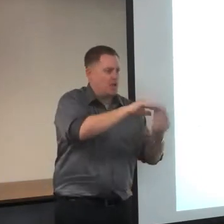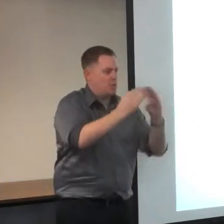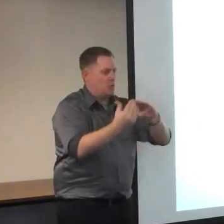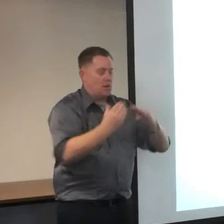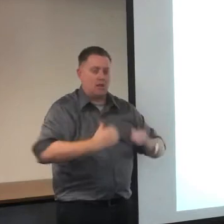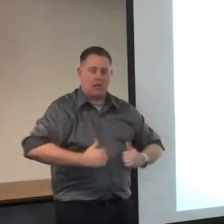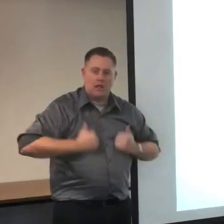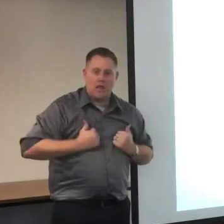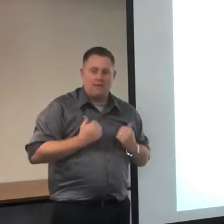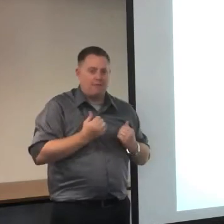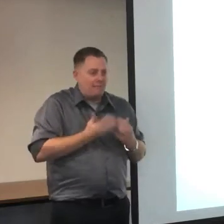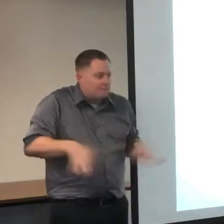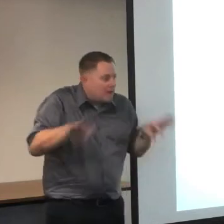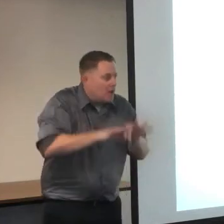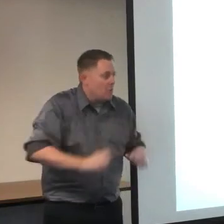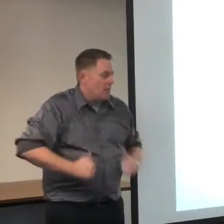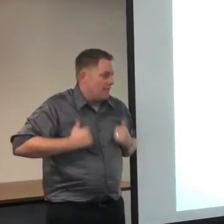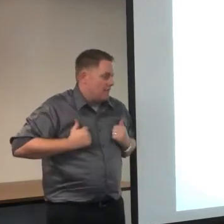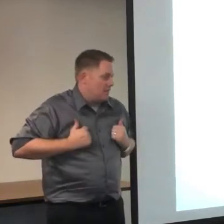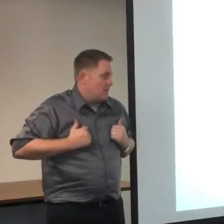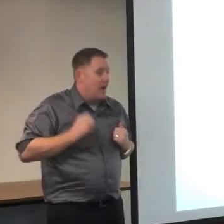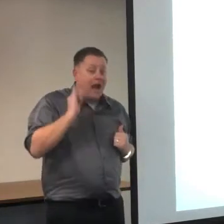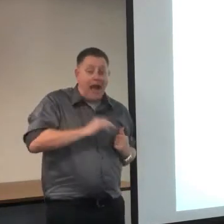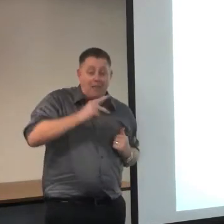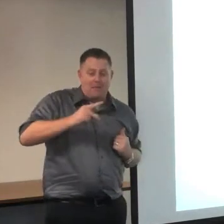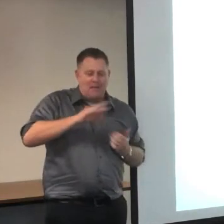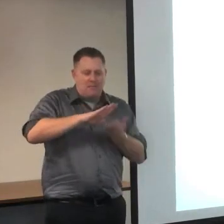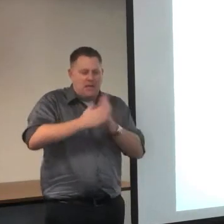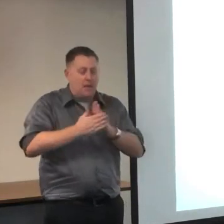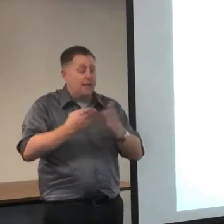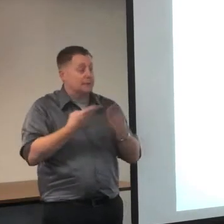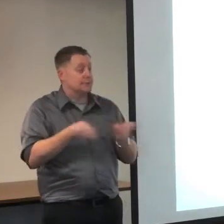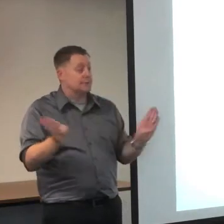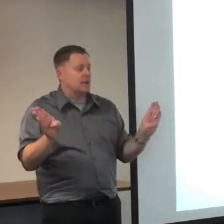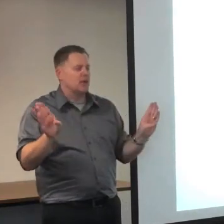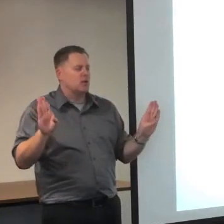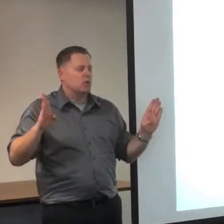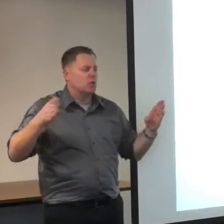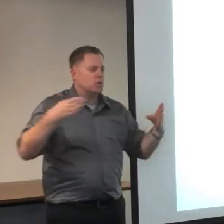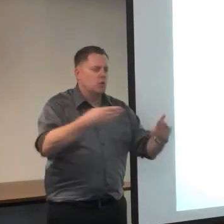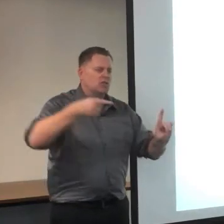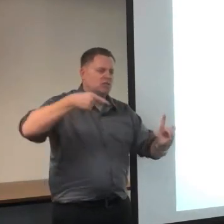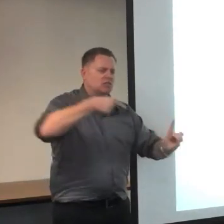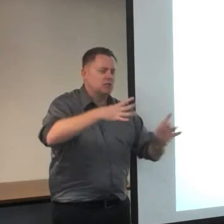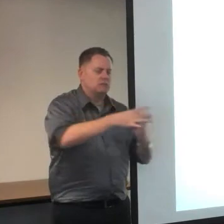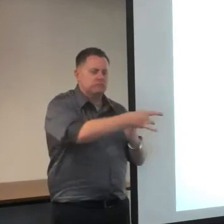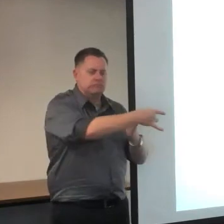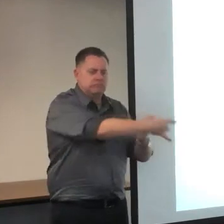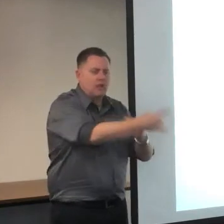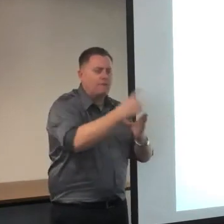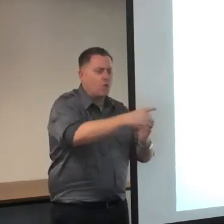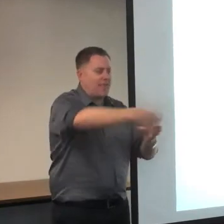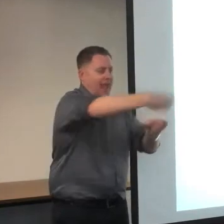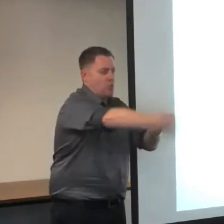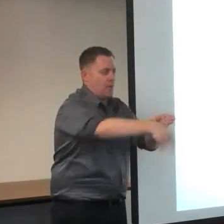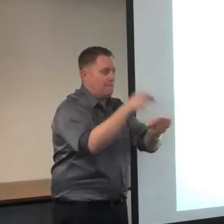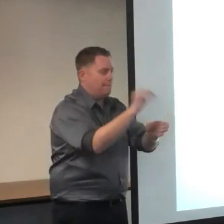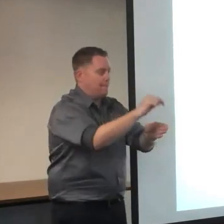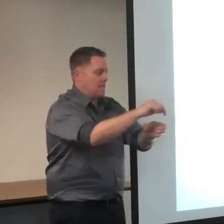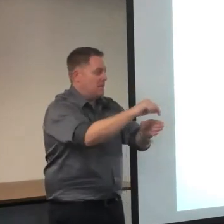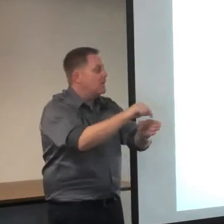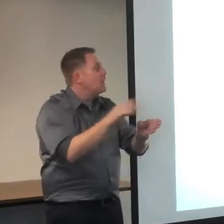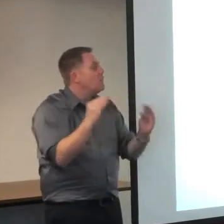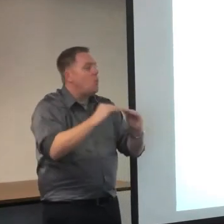productive life. So our IPP objectives are getting a little more specific in terms of guiding you on what we want for outcomes. So if I were to get a little